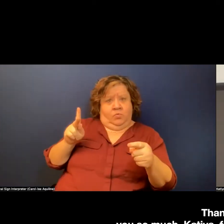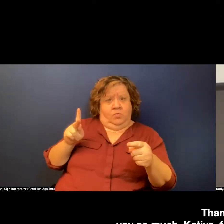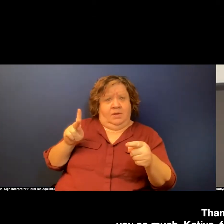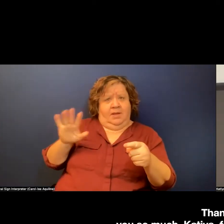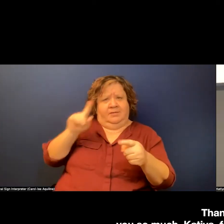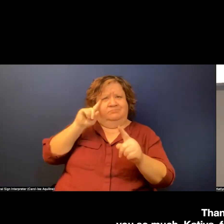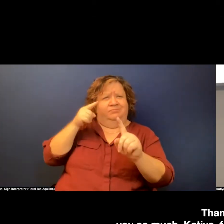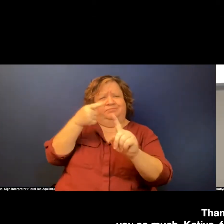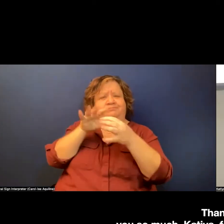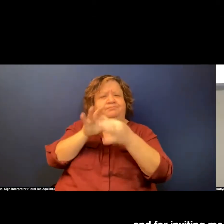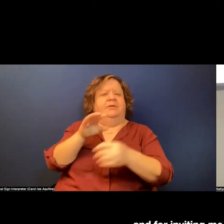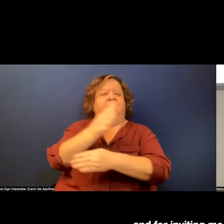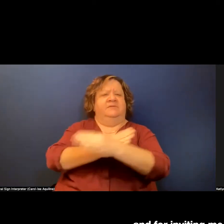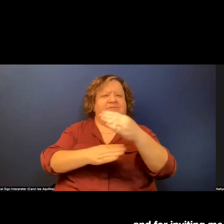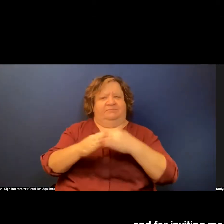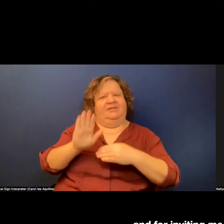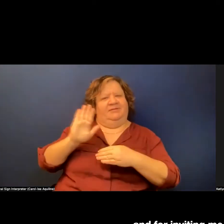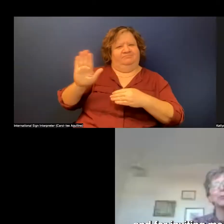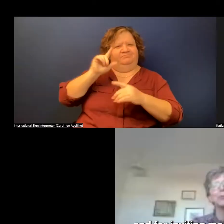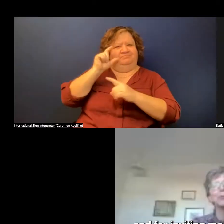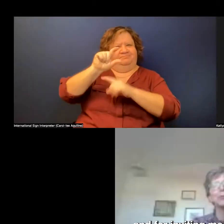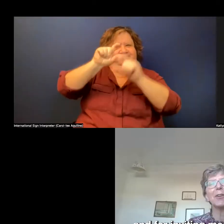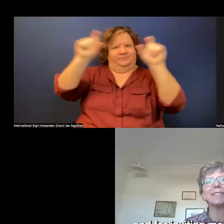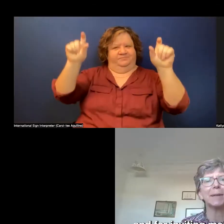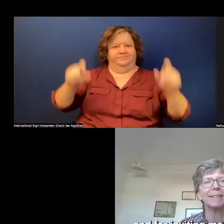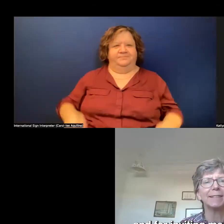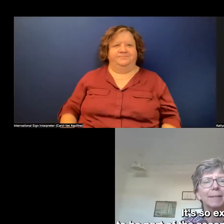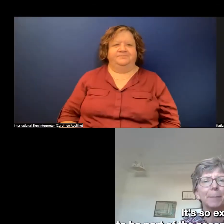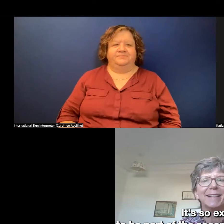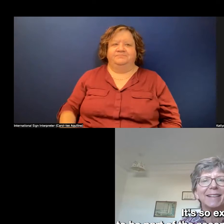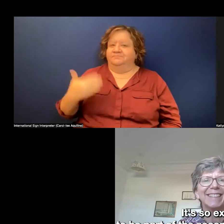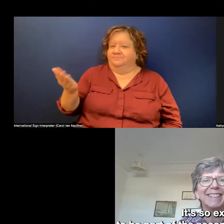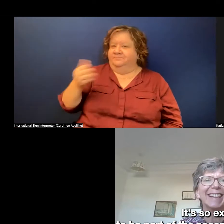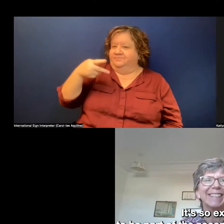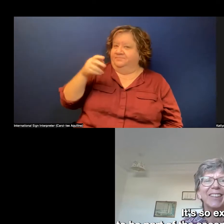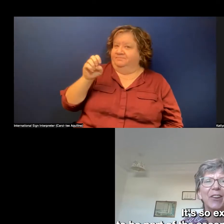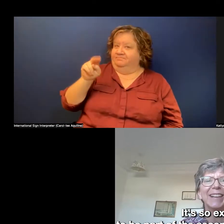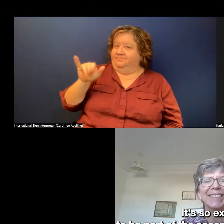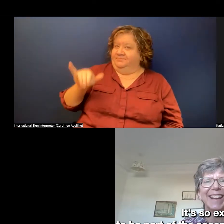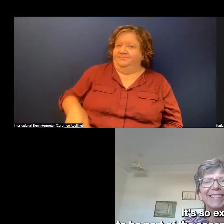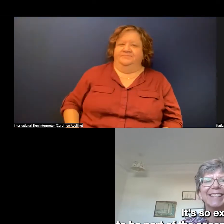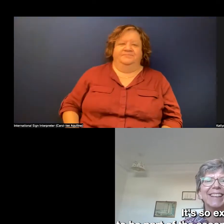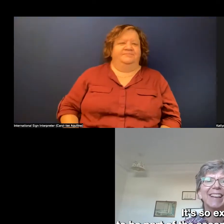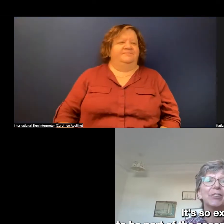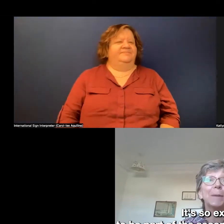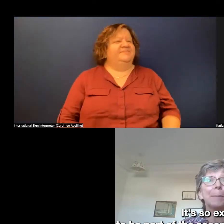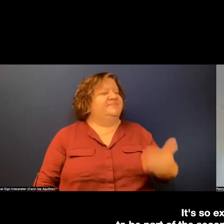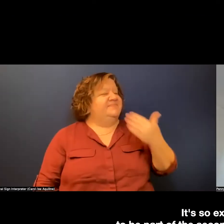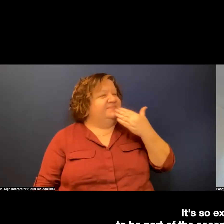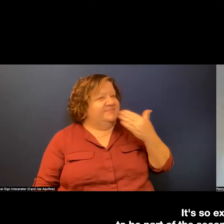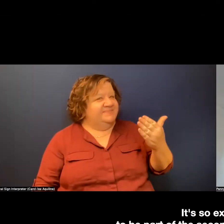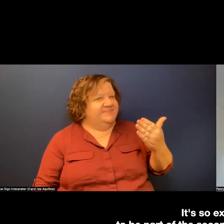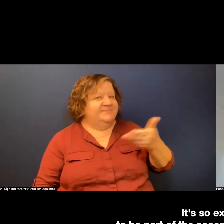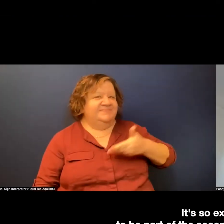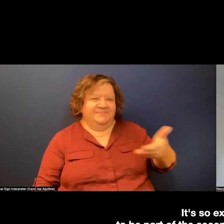Thank you so much, Katia, for that introduction and for inviting me to speak today. It's so exciting to be part